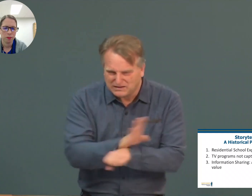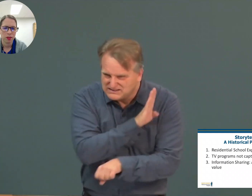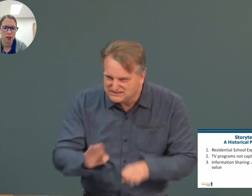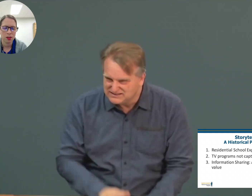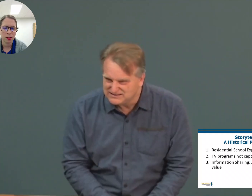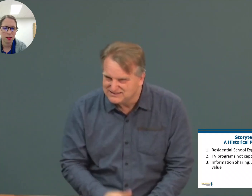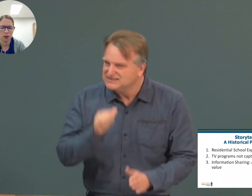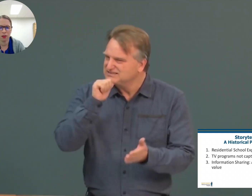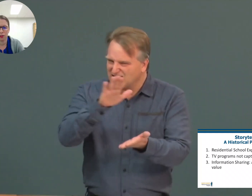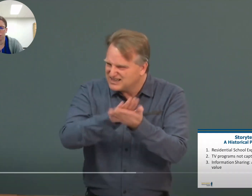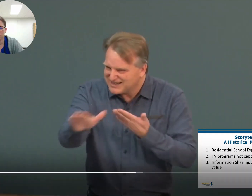So,